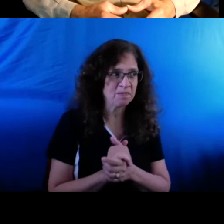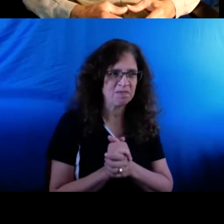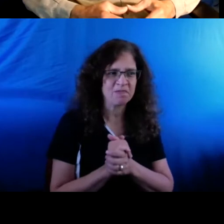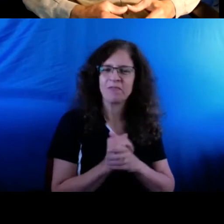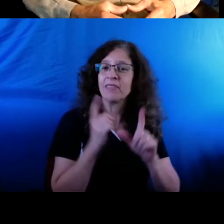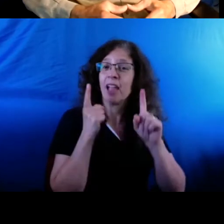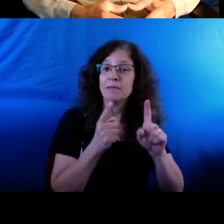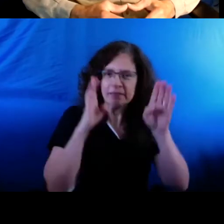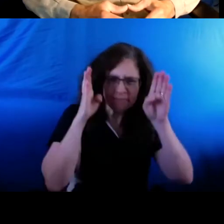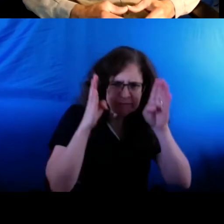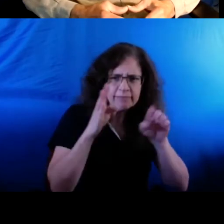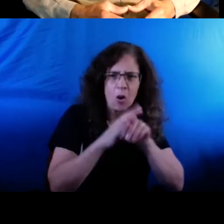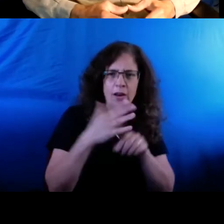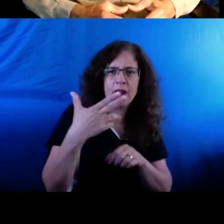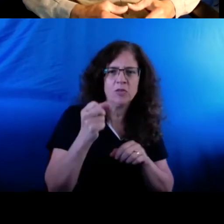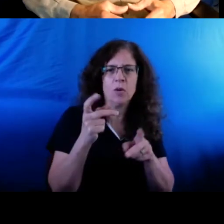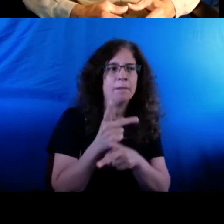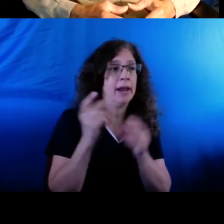The focus groups.